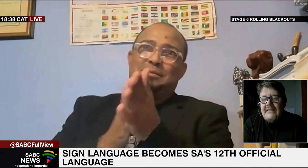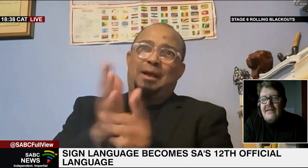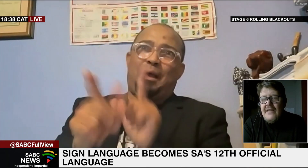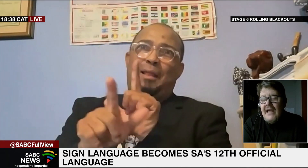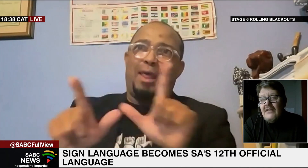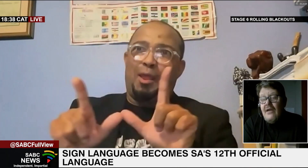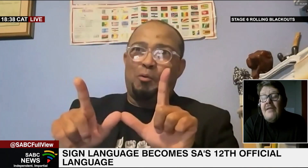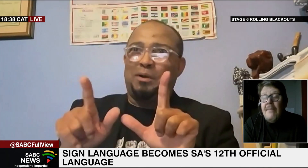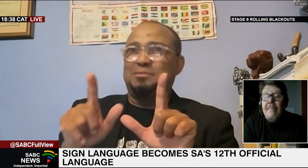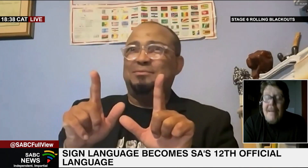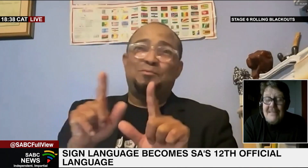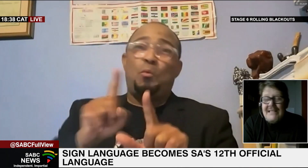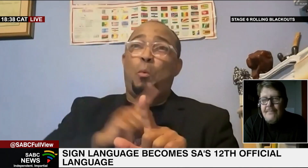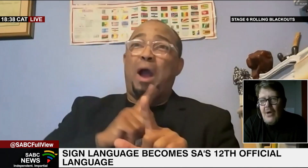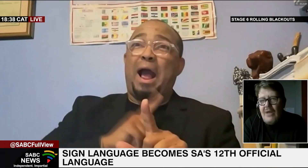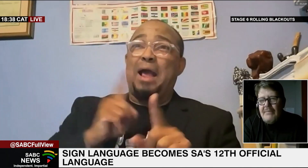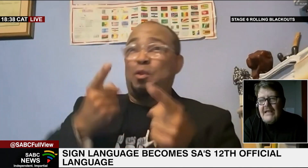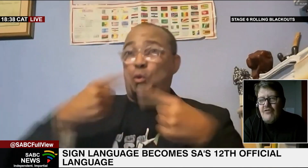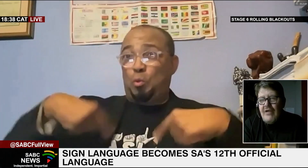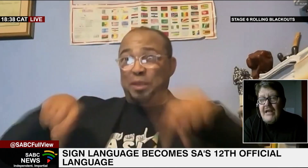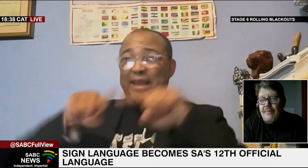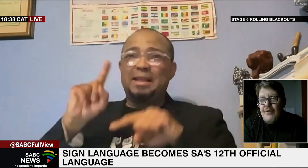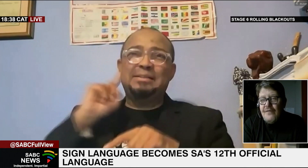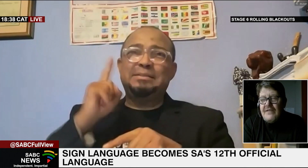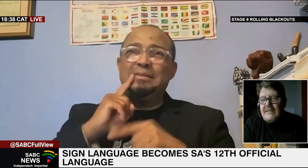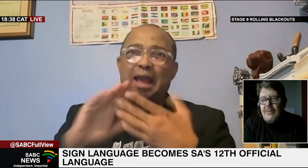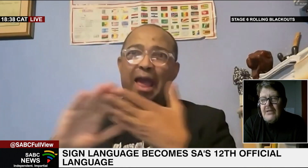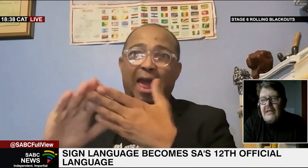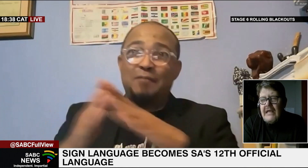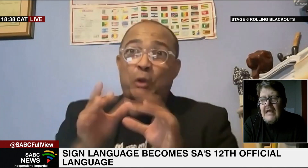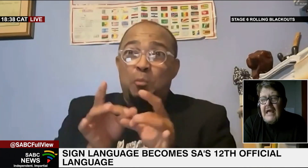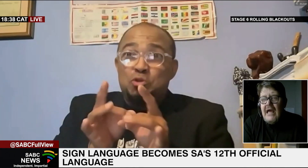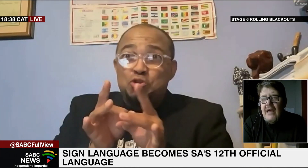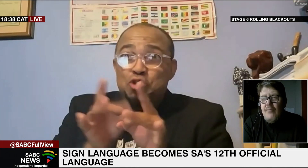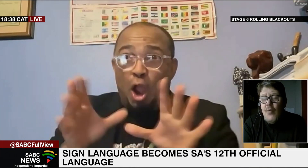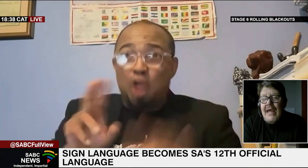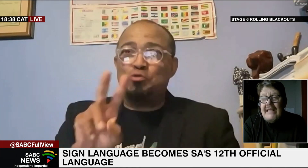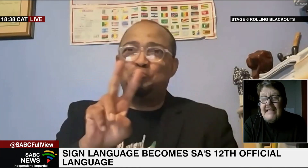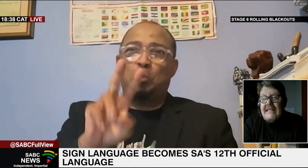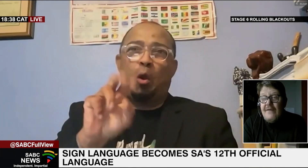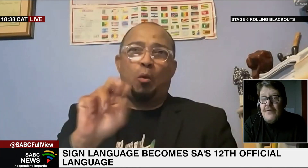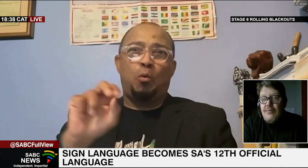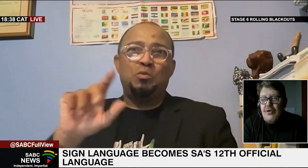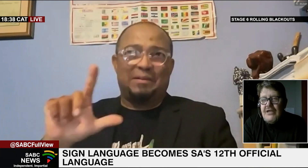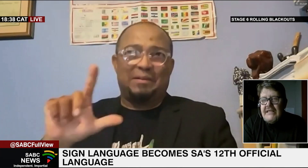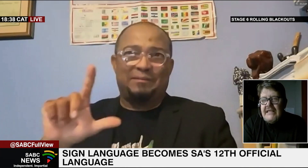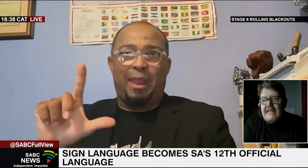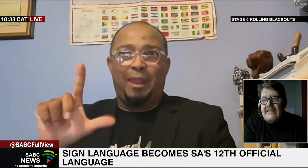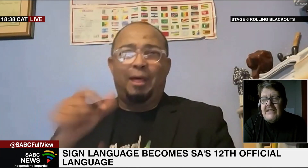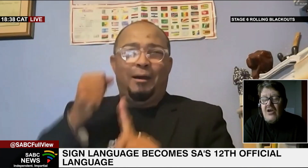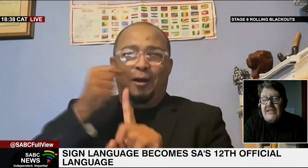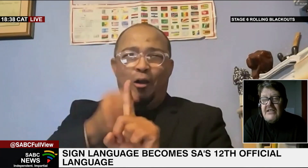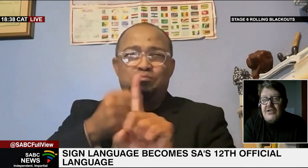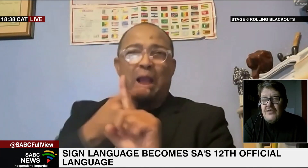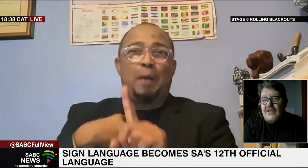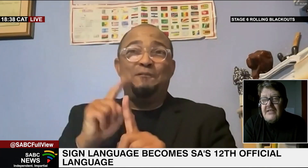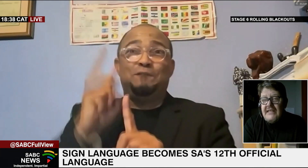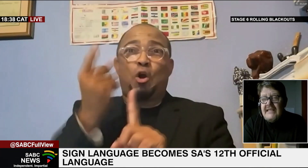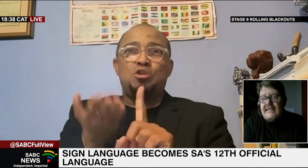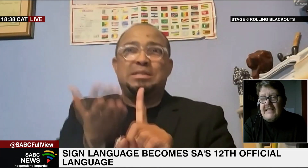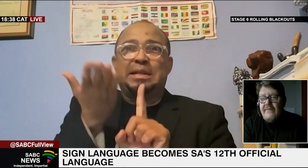Parliament the members in Parliament that really approved this bill. We as a deaf community started